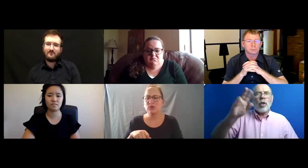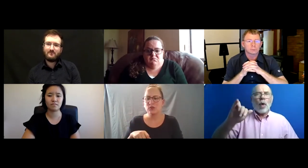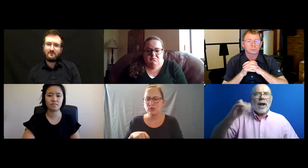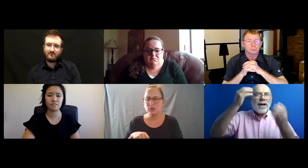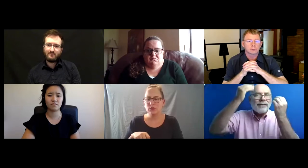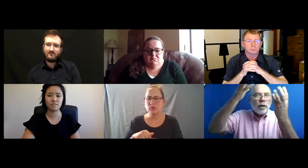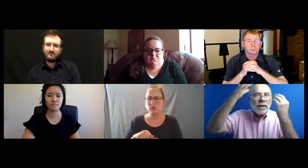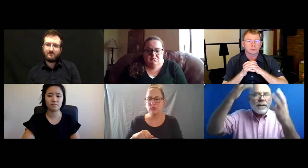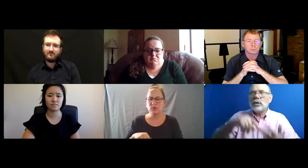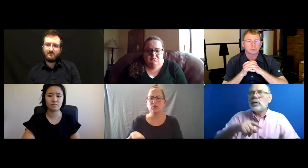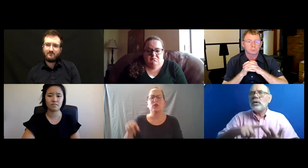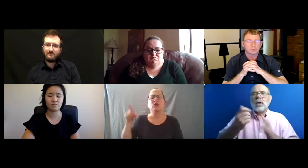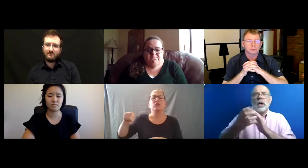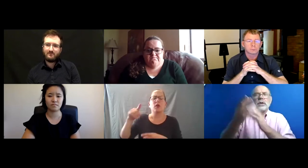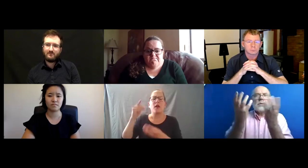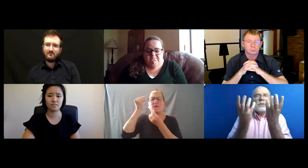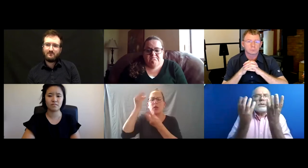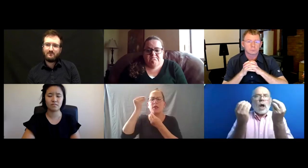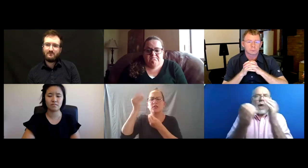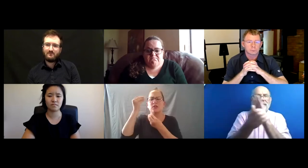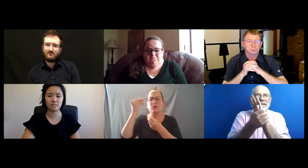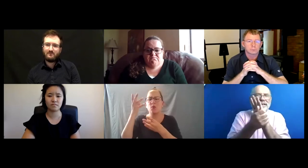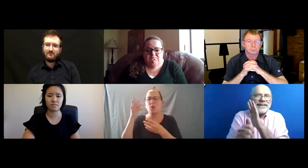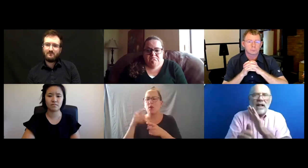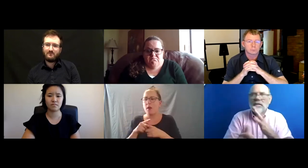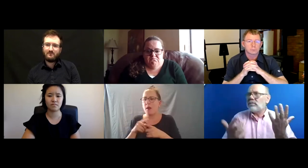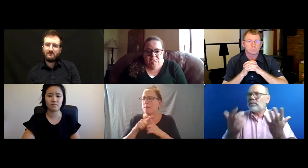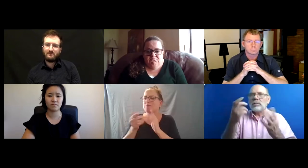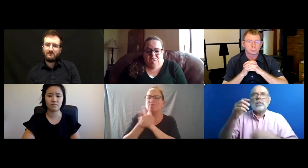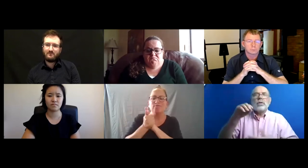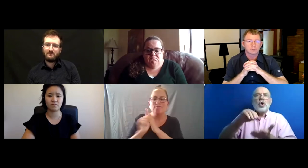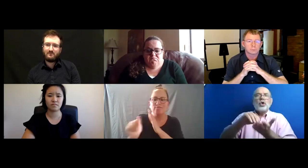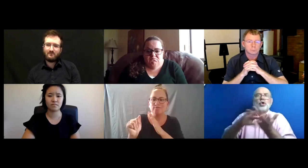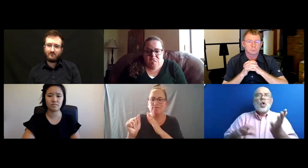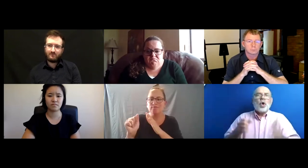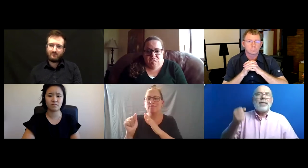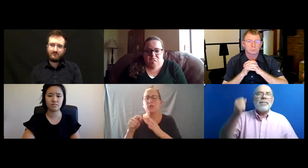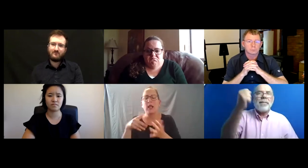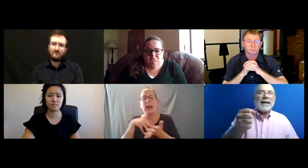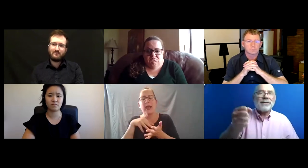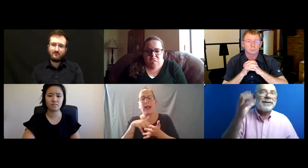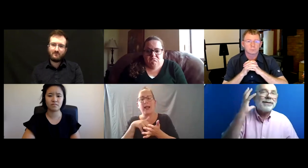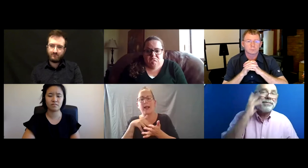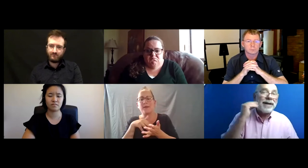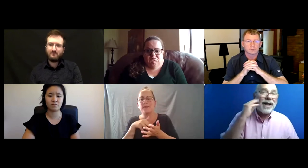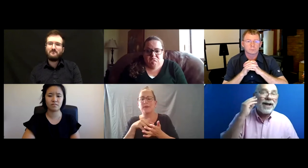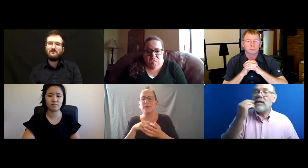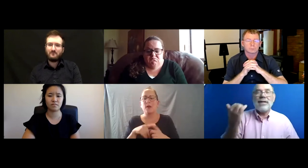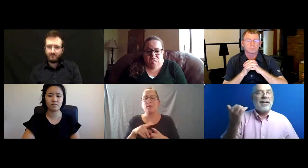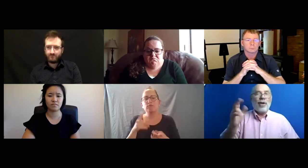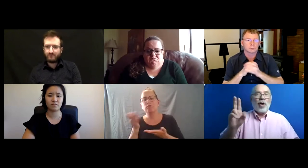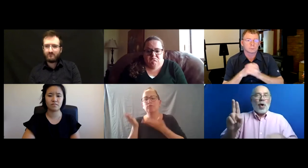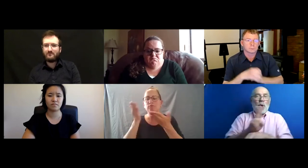High school students who need information to career pathways and access to soft skills